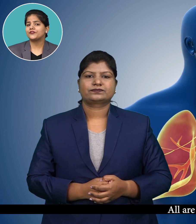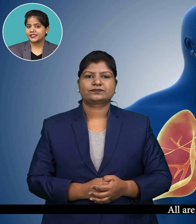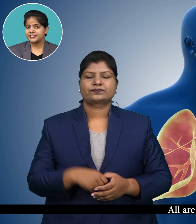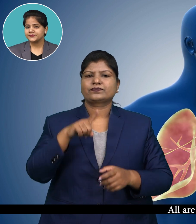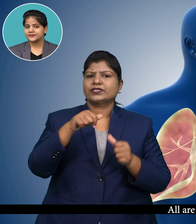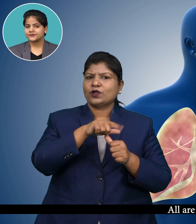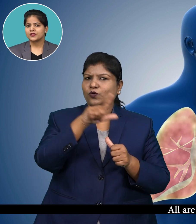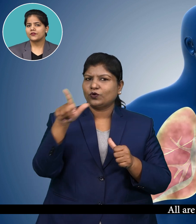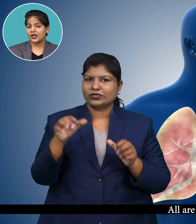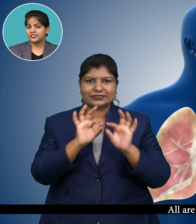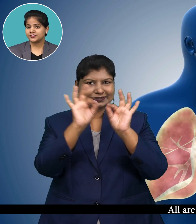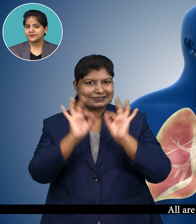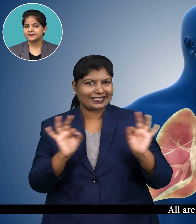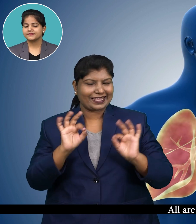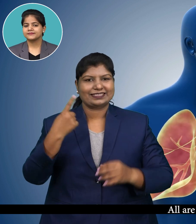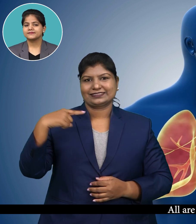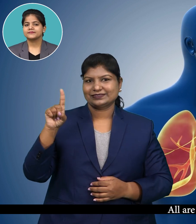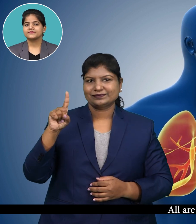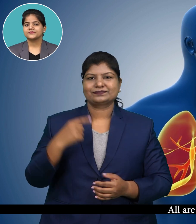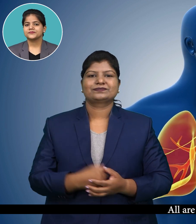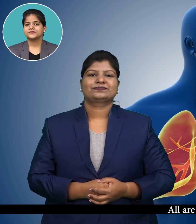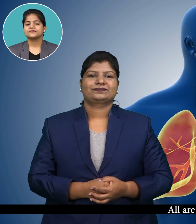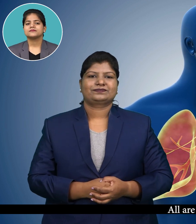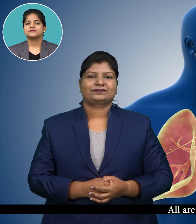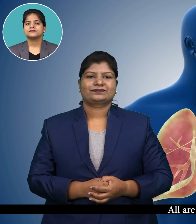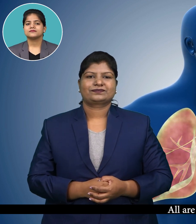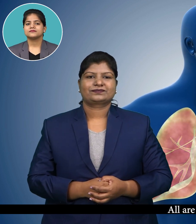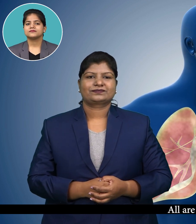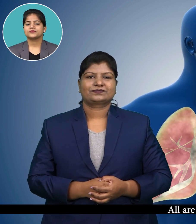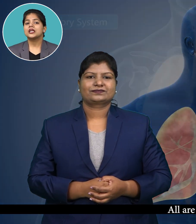All are ready, right?